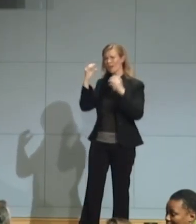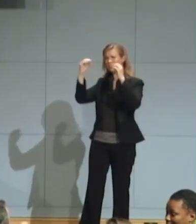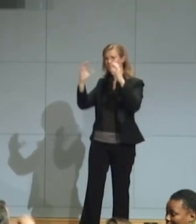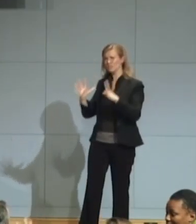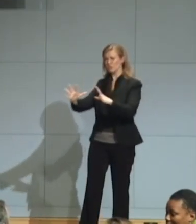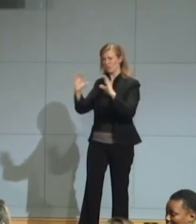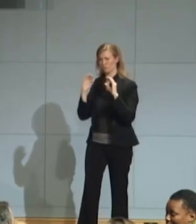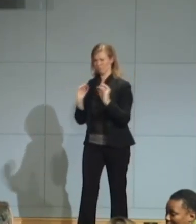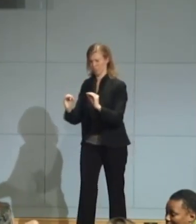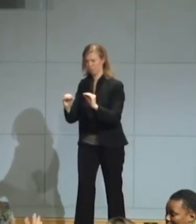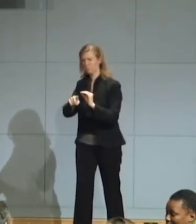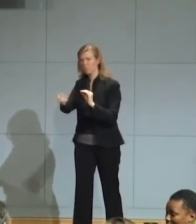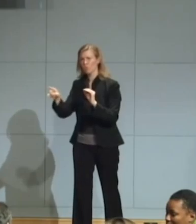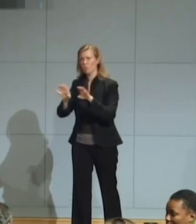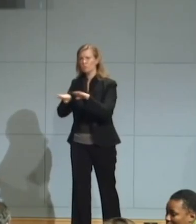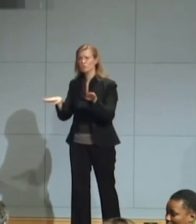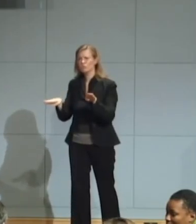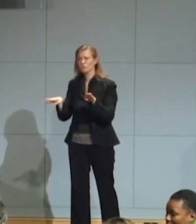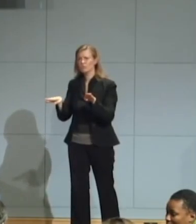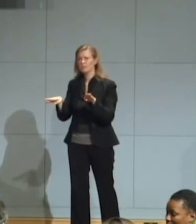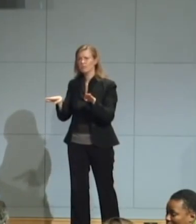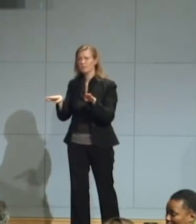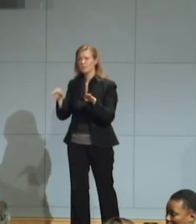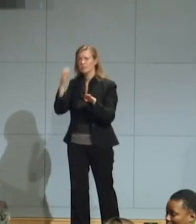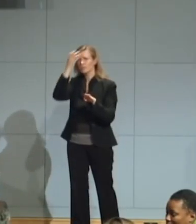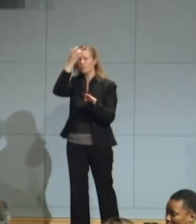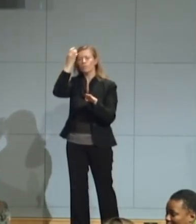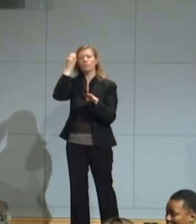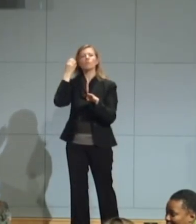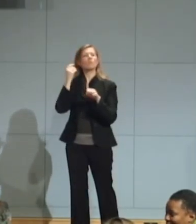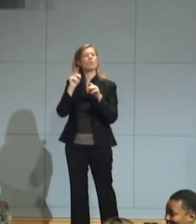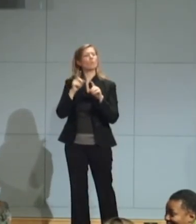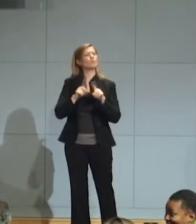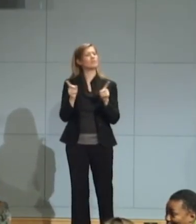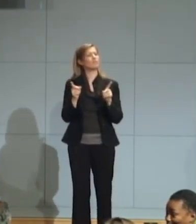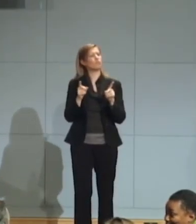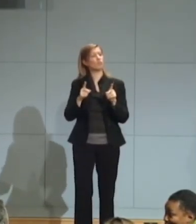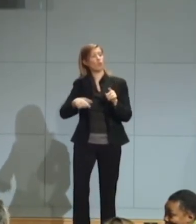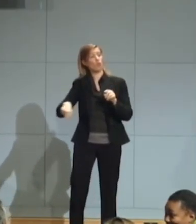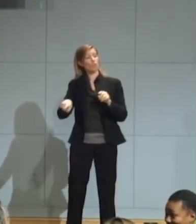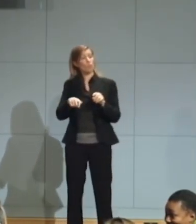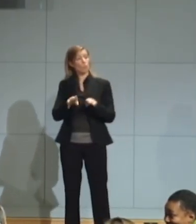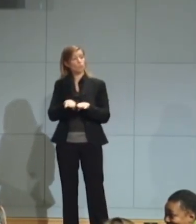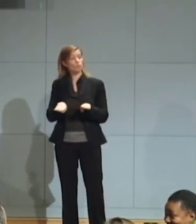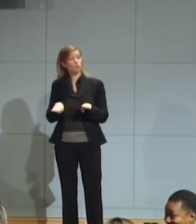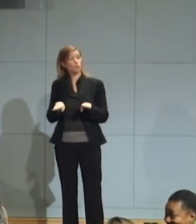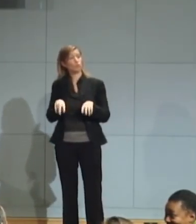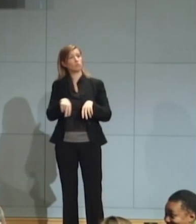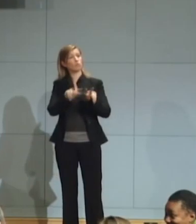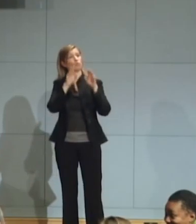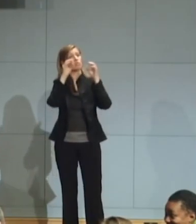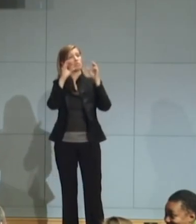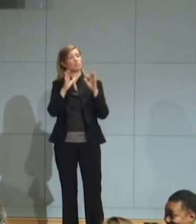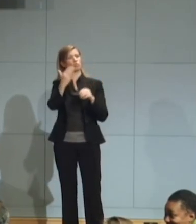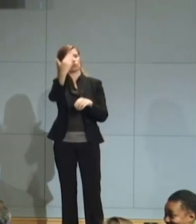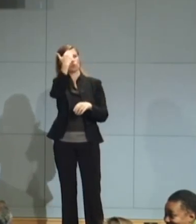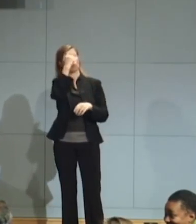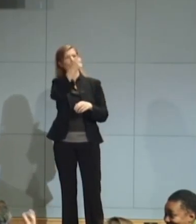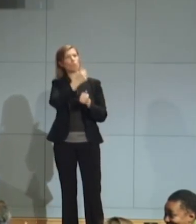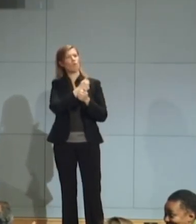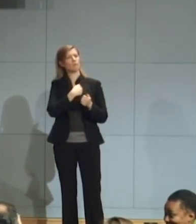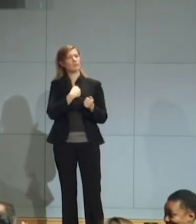a handout. We call that nation building, you see. That's the difference, very different form of analysis. And so today we